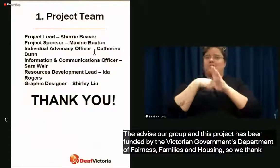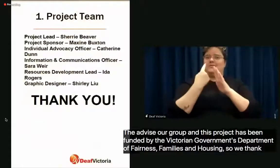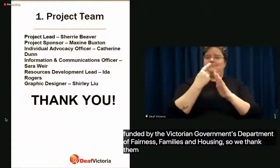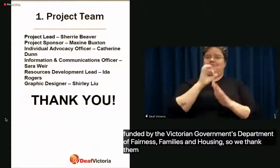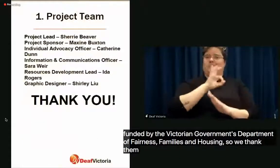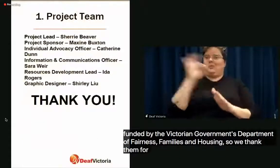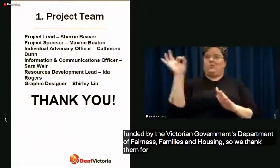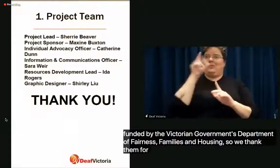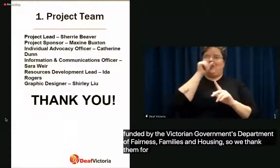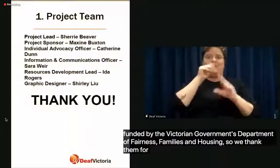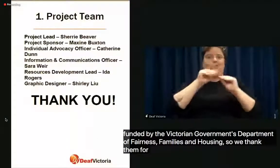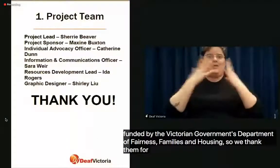Now, the project team